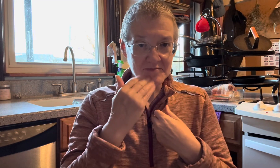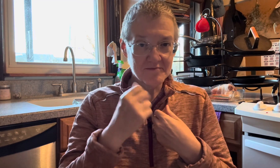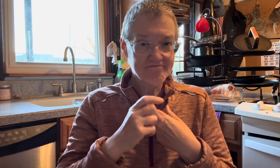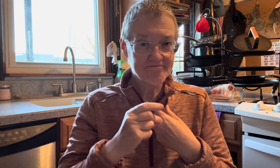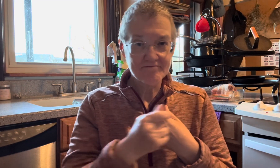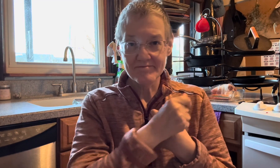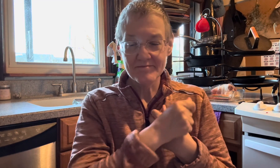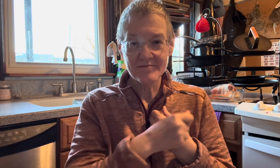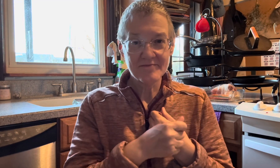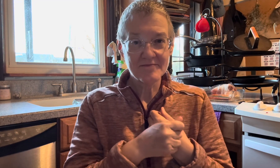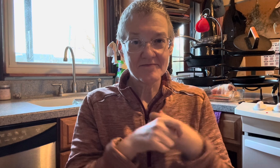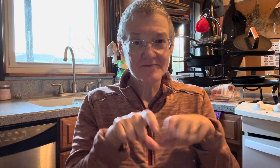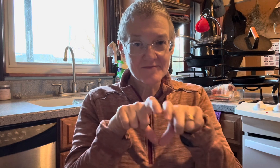So smoked sausage has sugar.